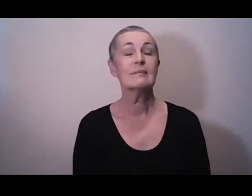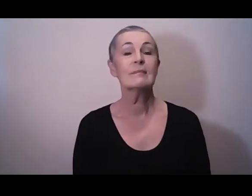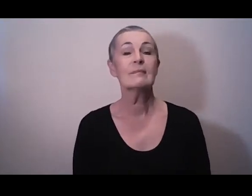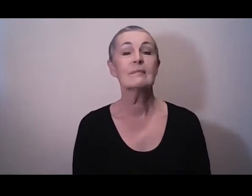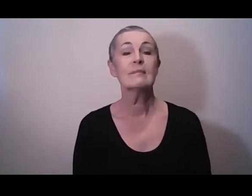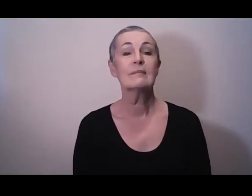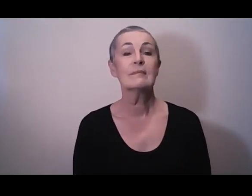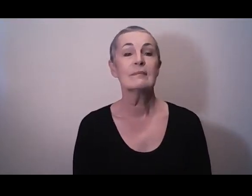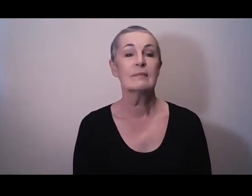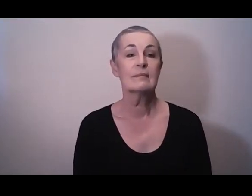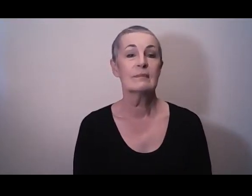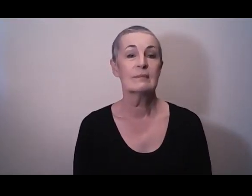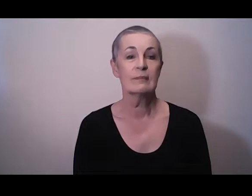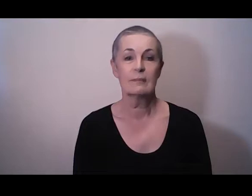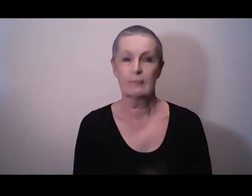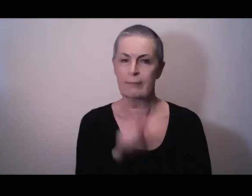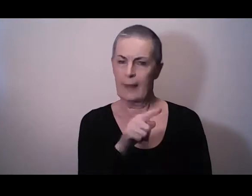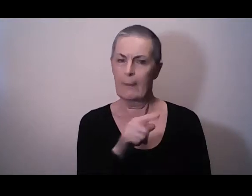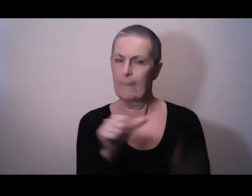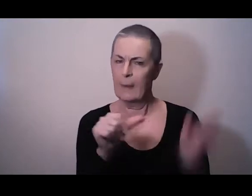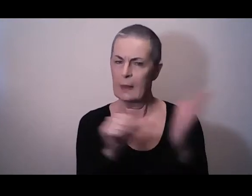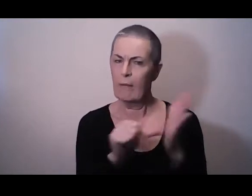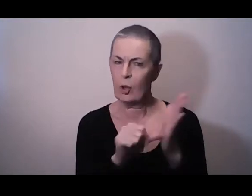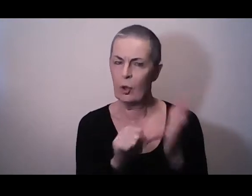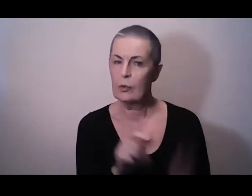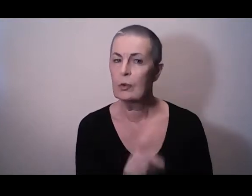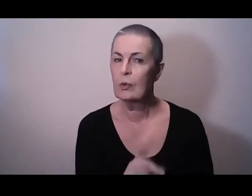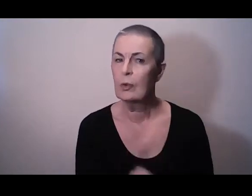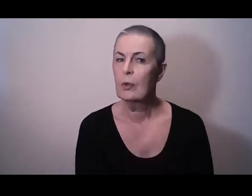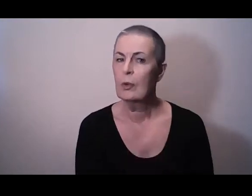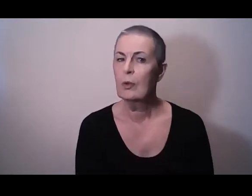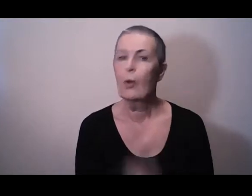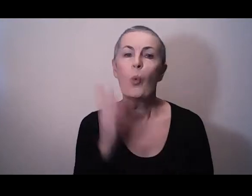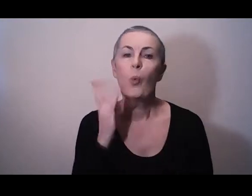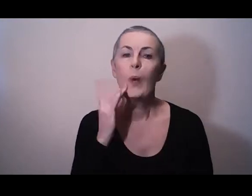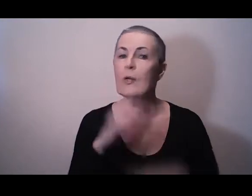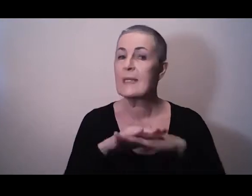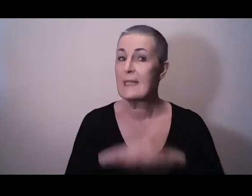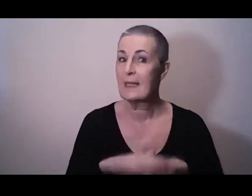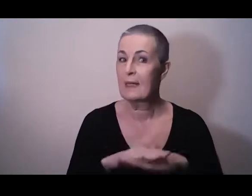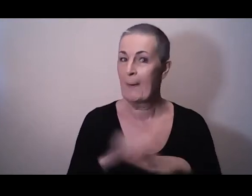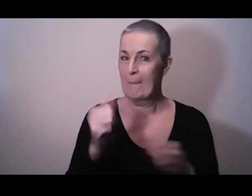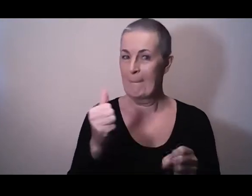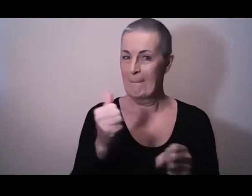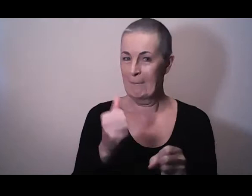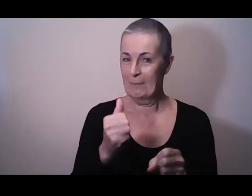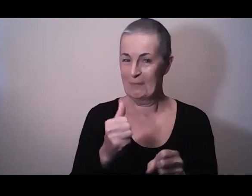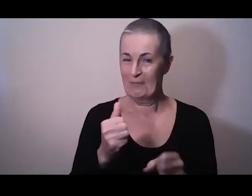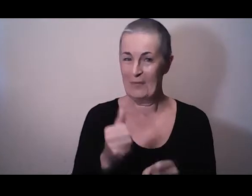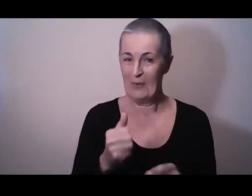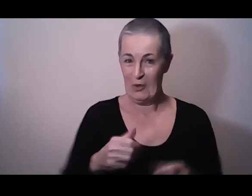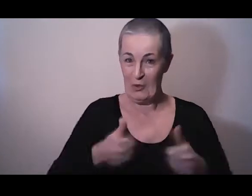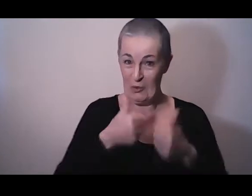be a bit harder on the chair. It makes your waist work a lot